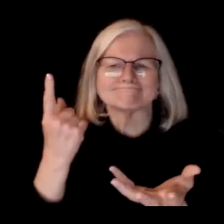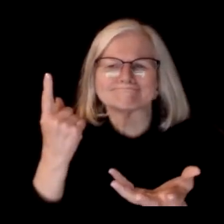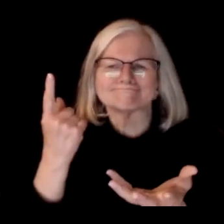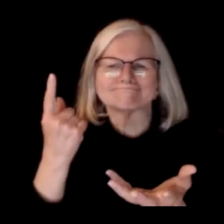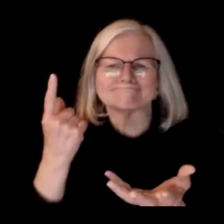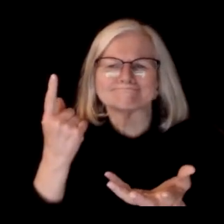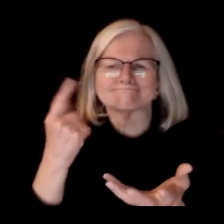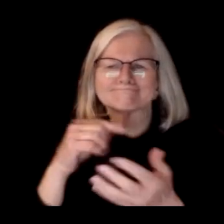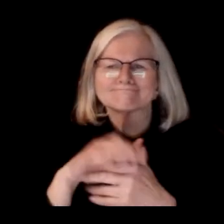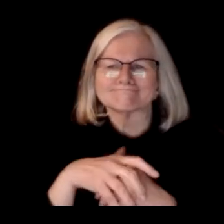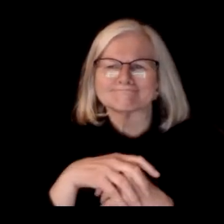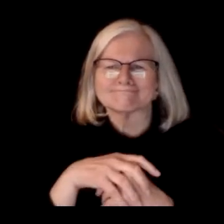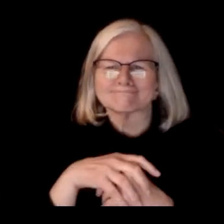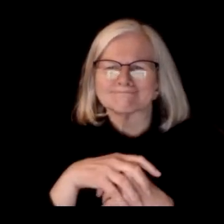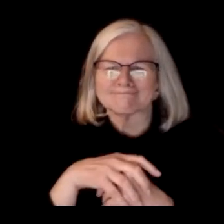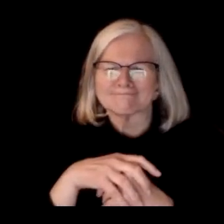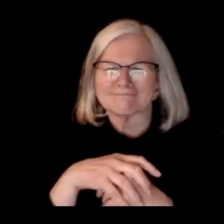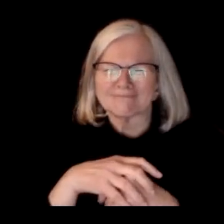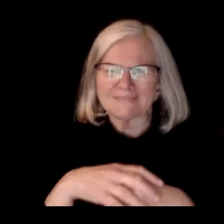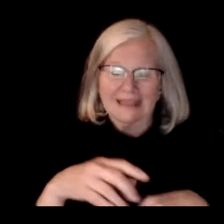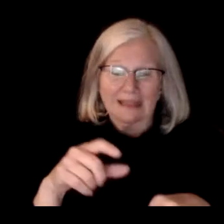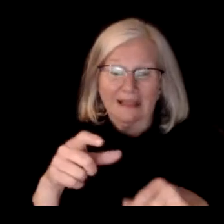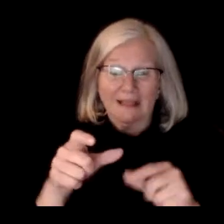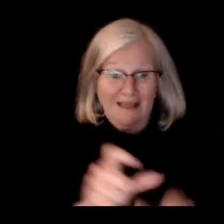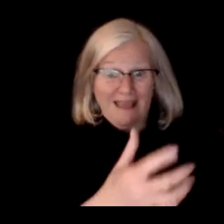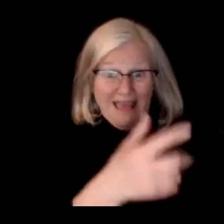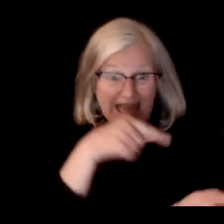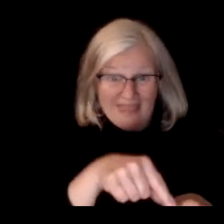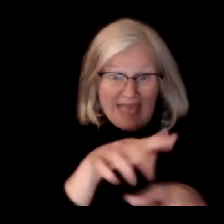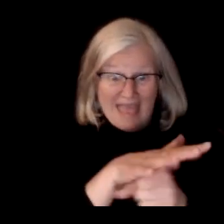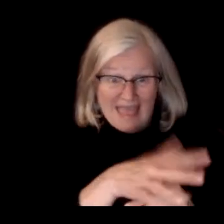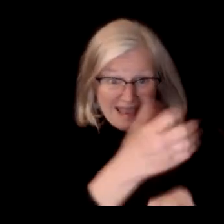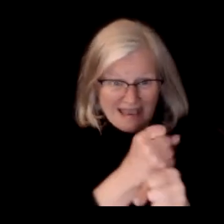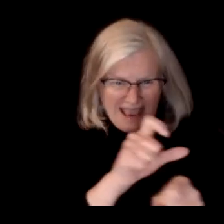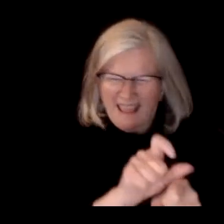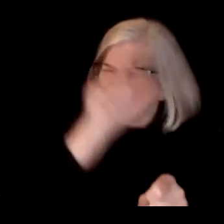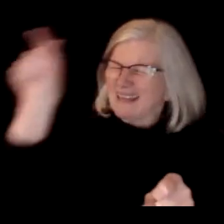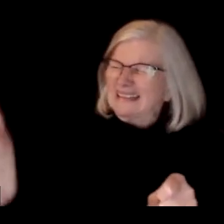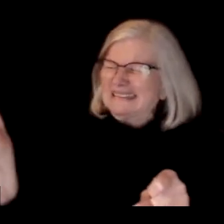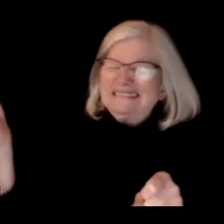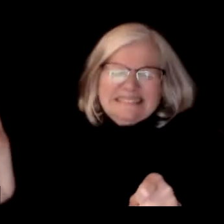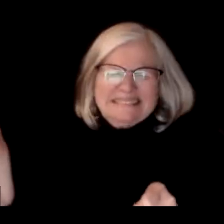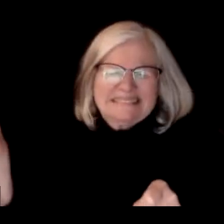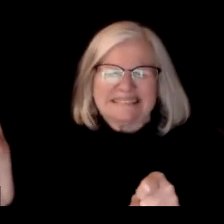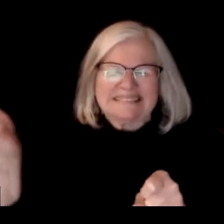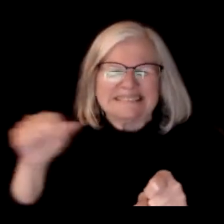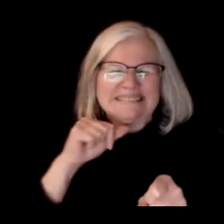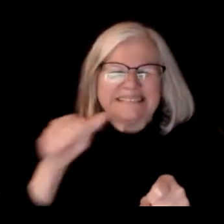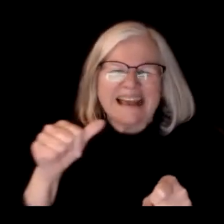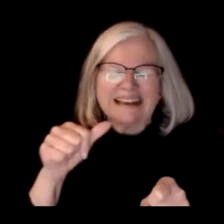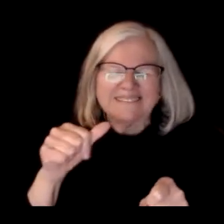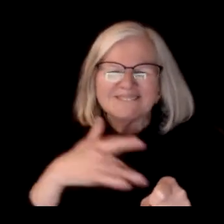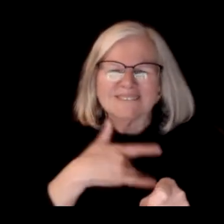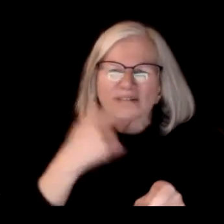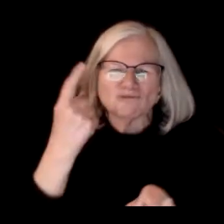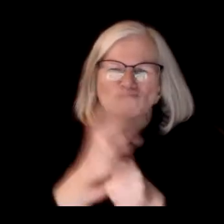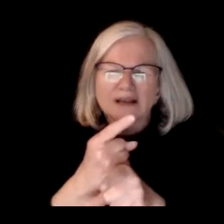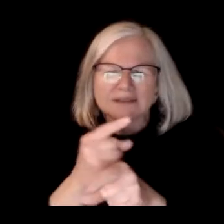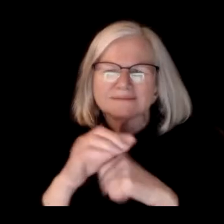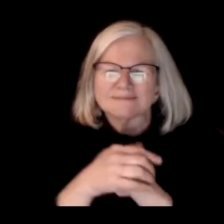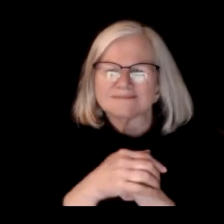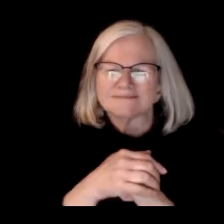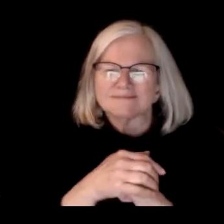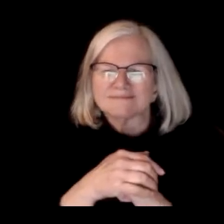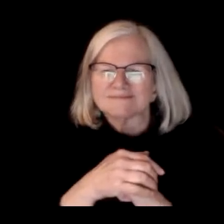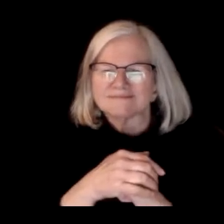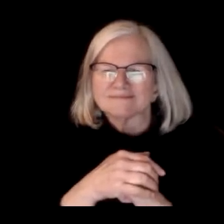but we do that through the kind of the weekly process. Understand it, and in anticipation as opposed to before they've been distributed out